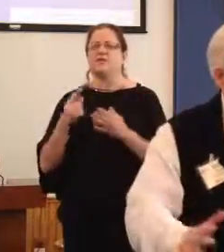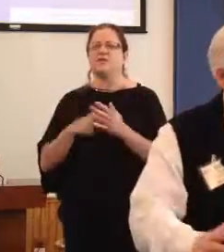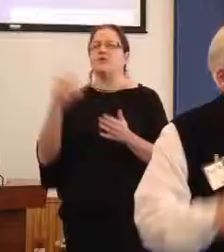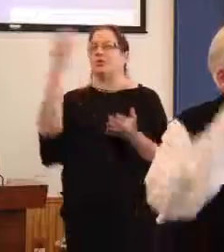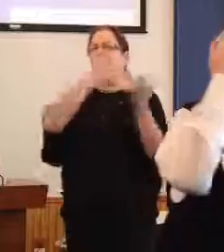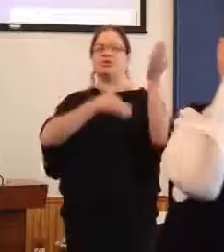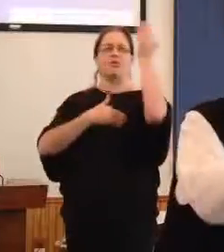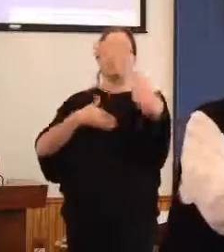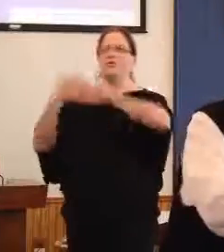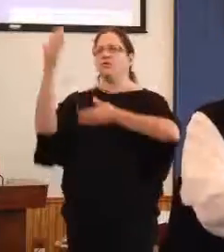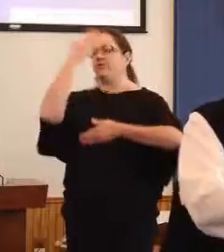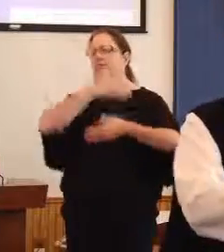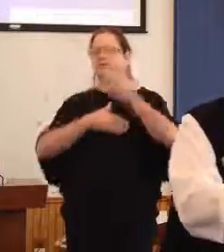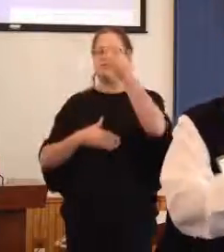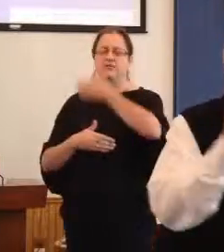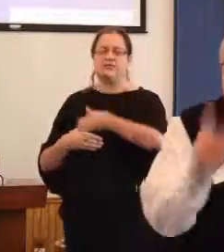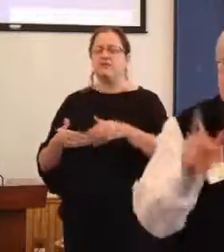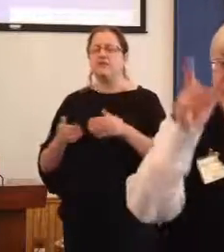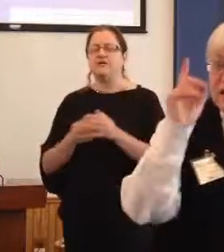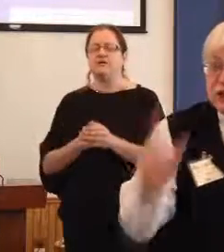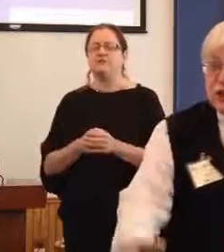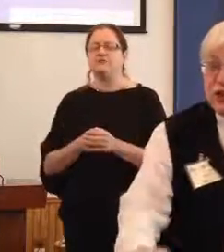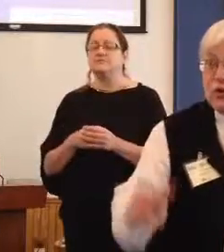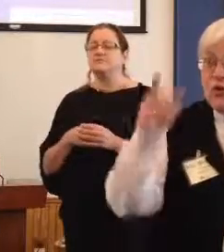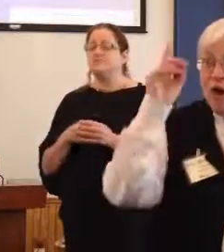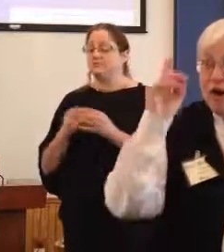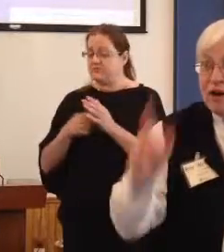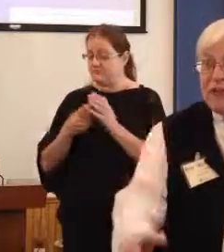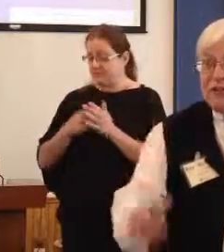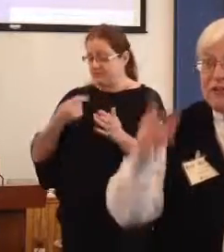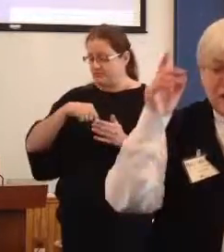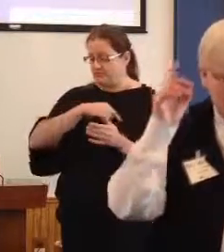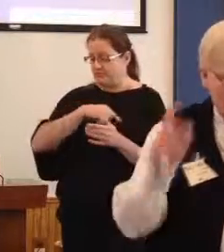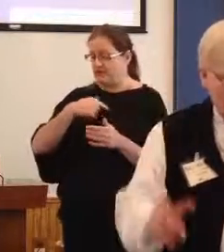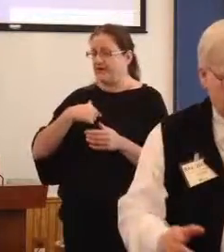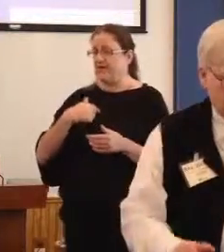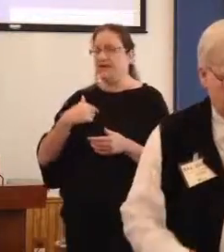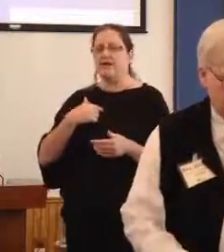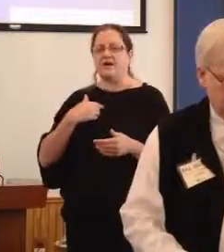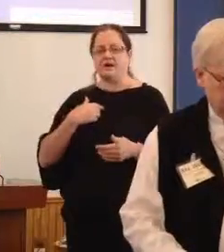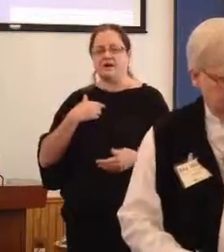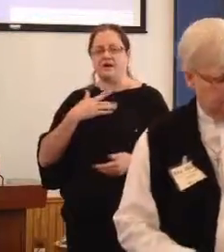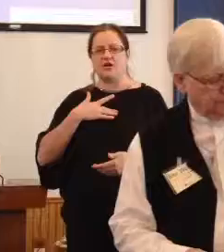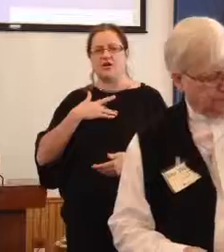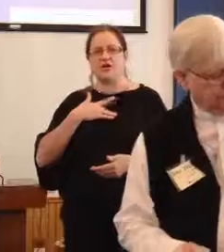them. And we too are lifted up.